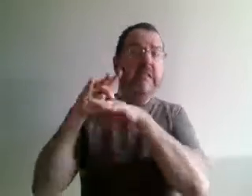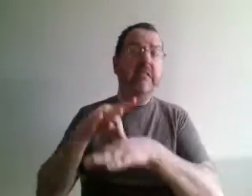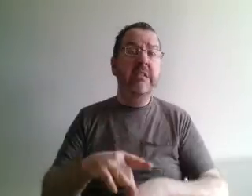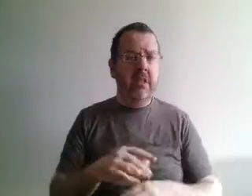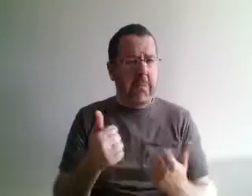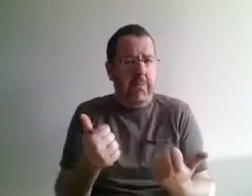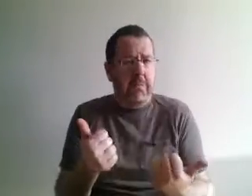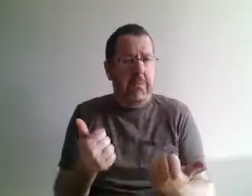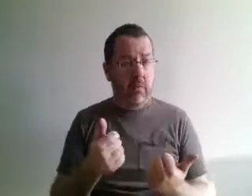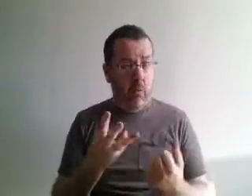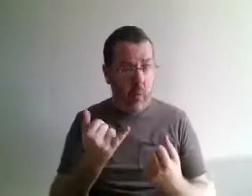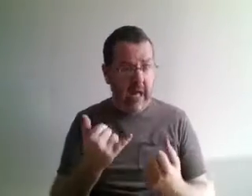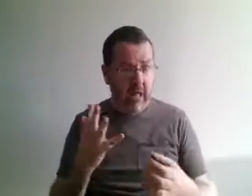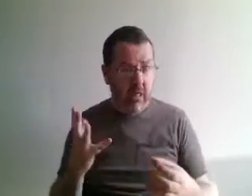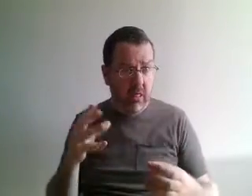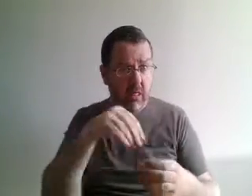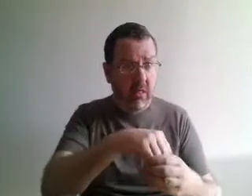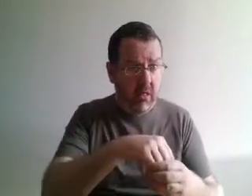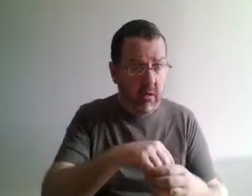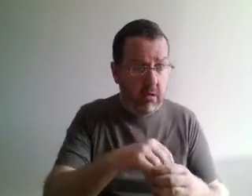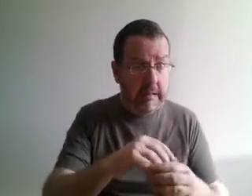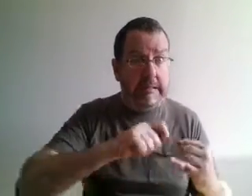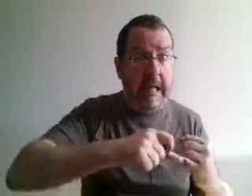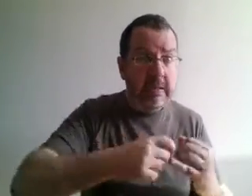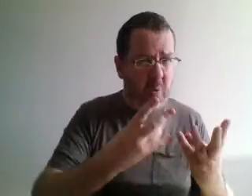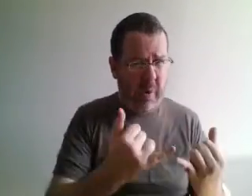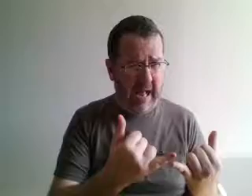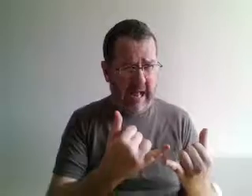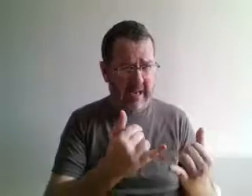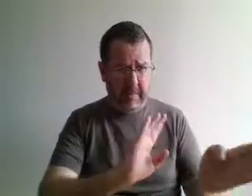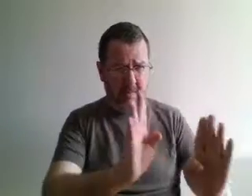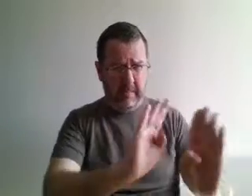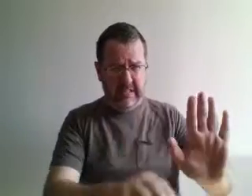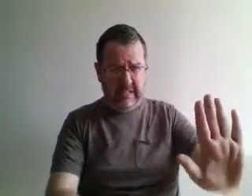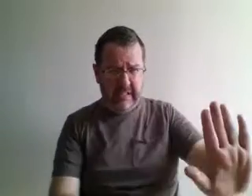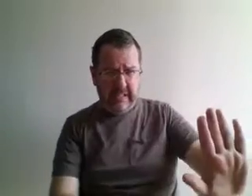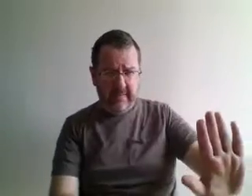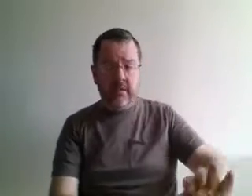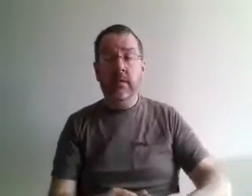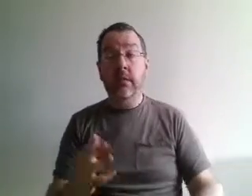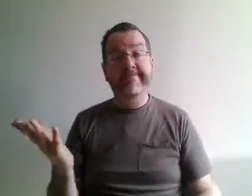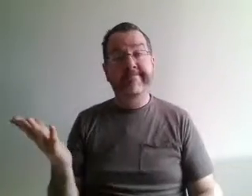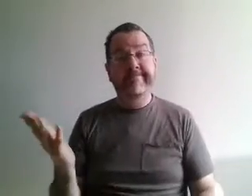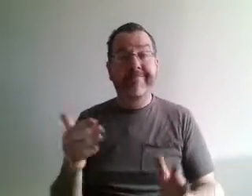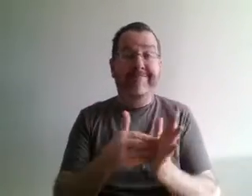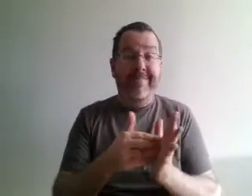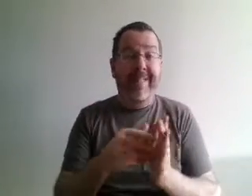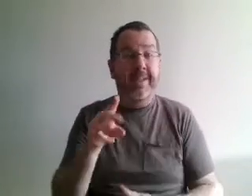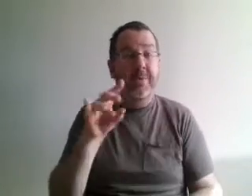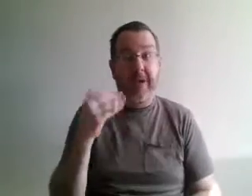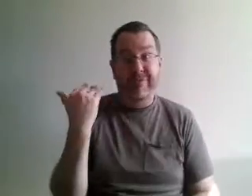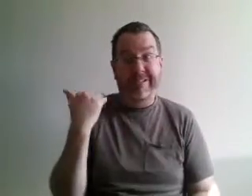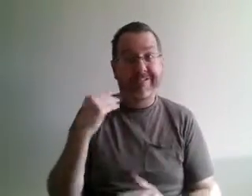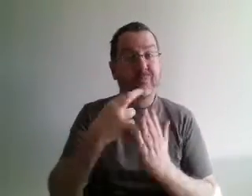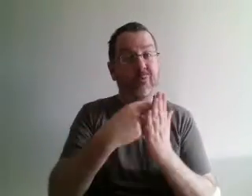that there is an issue, and that's why clogging up the system, that's why the criteria were changed. I think people that had a sniffle or maybe a headache